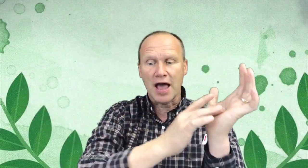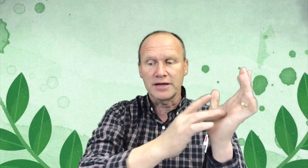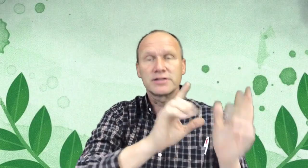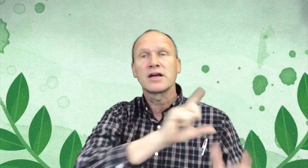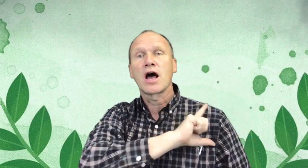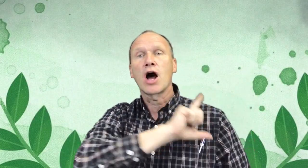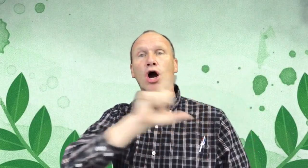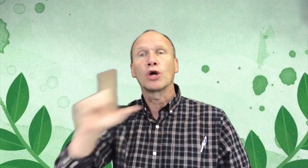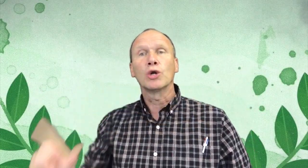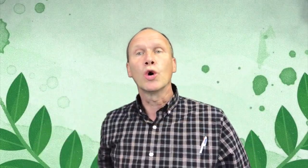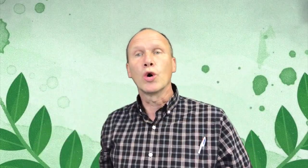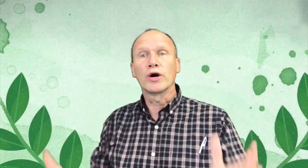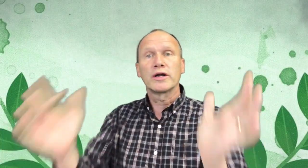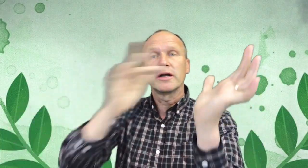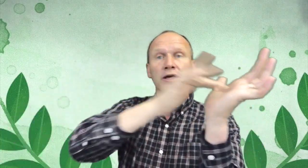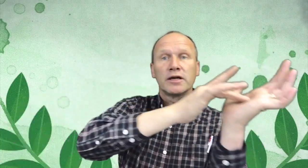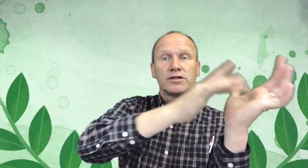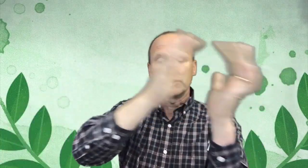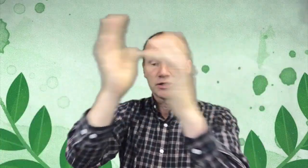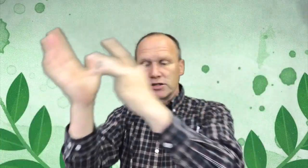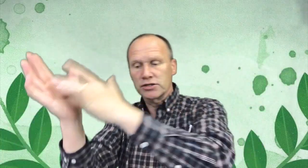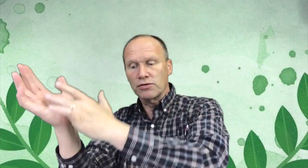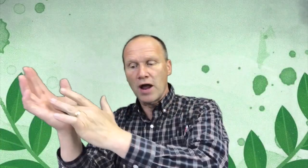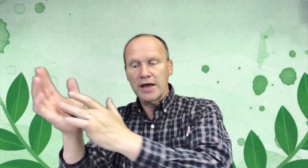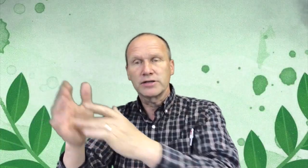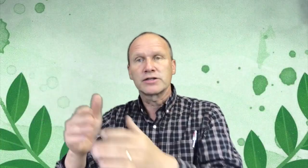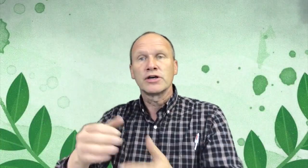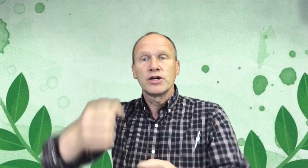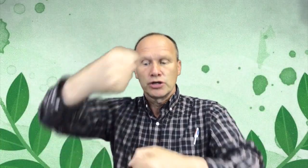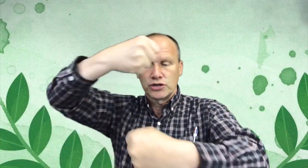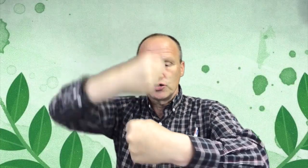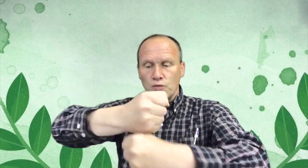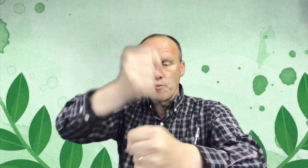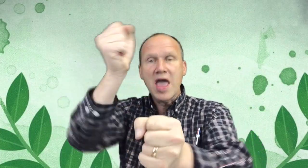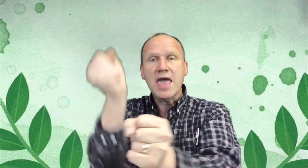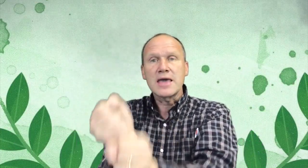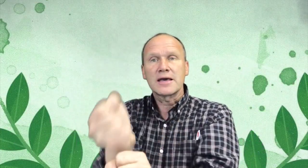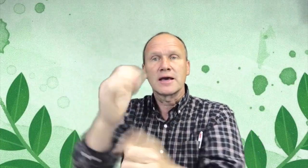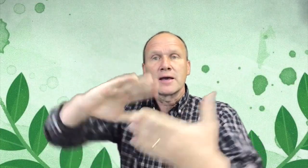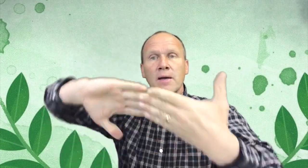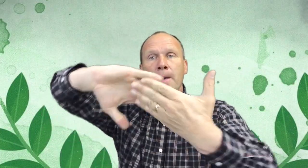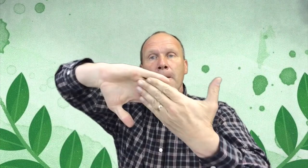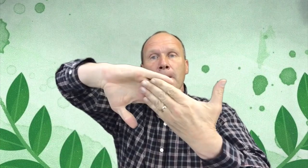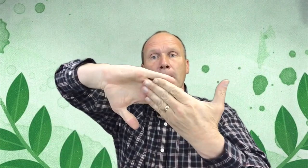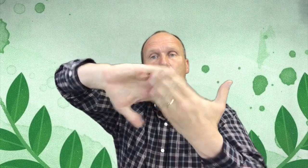Christ, our Lord Jesus Christ, to make,